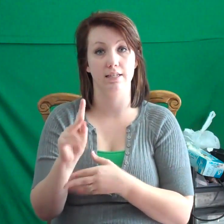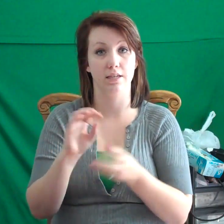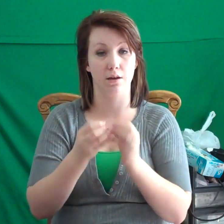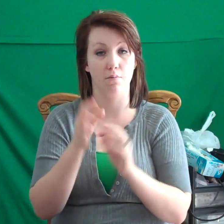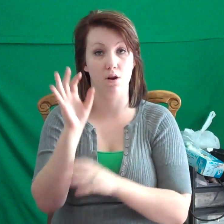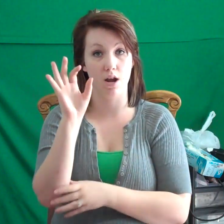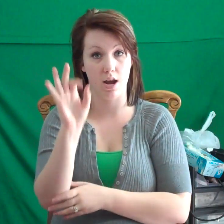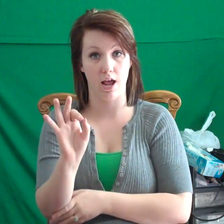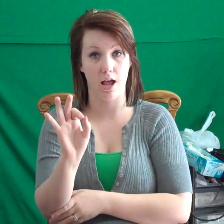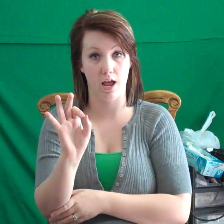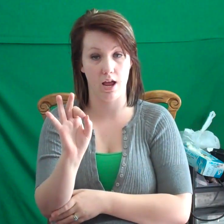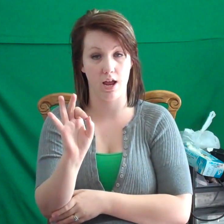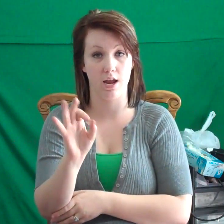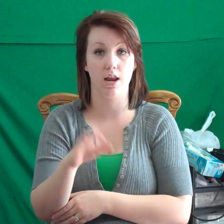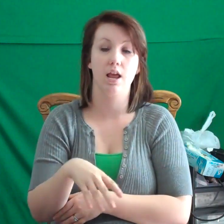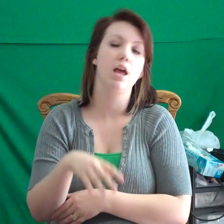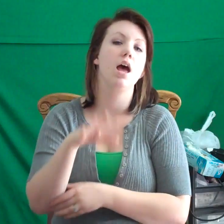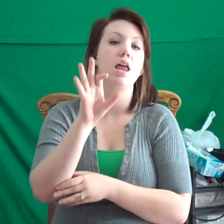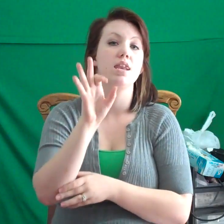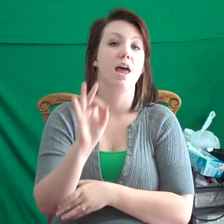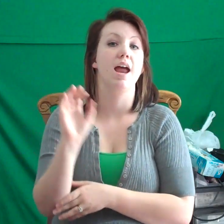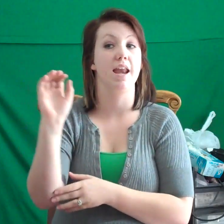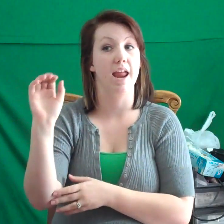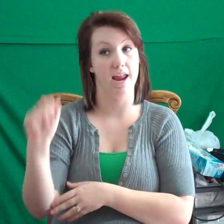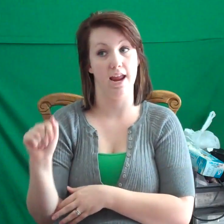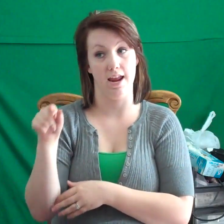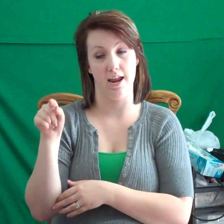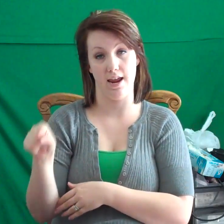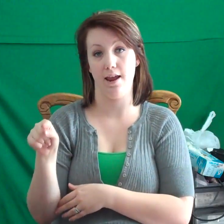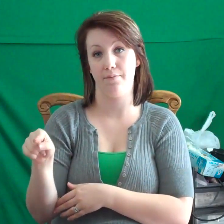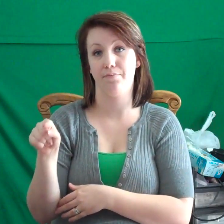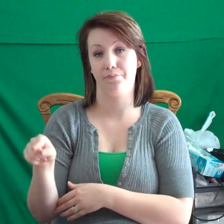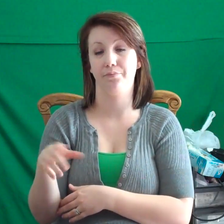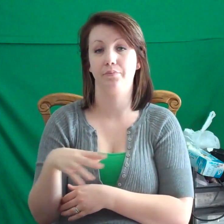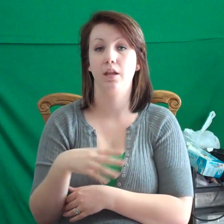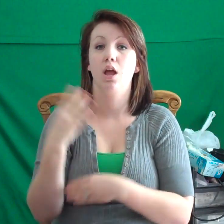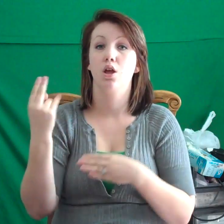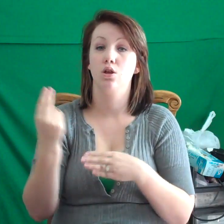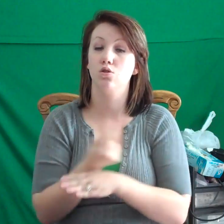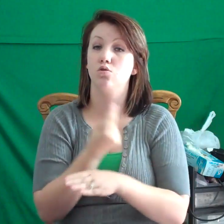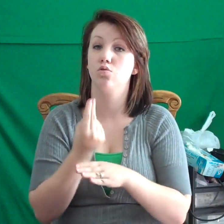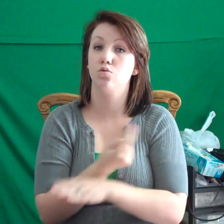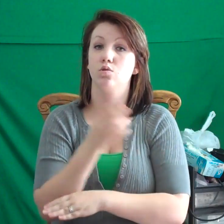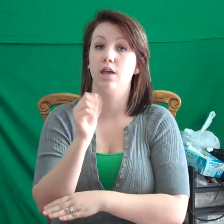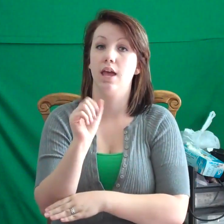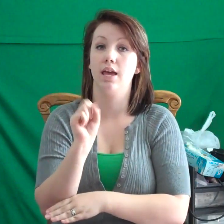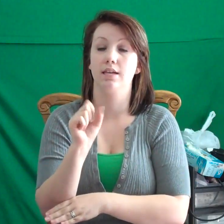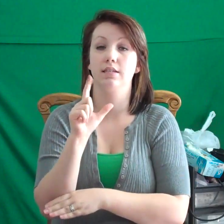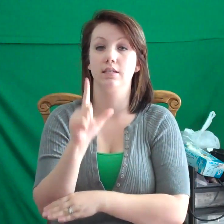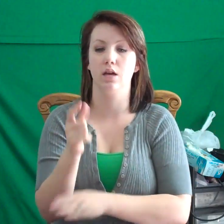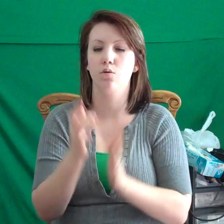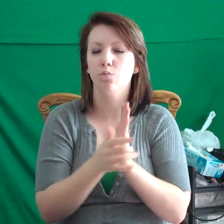task 9A is being able to use ASL proficiently within